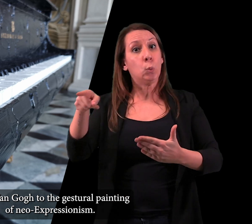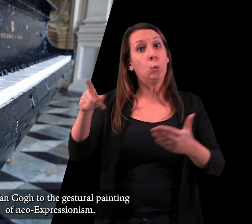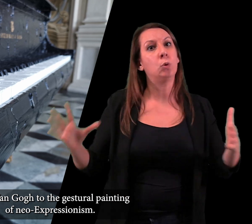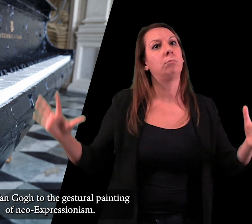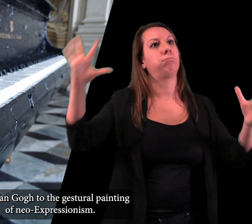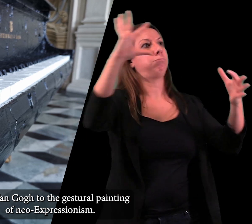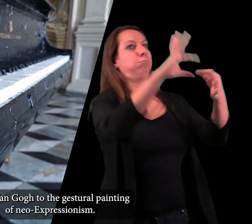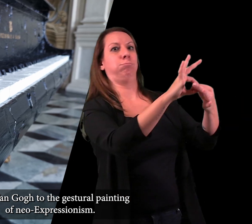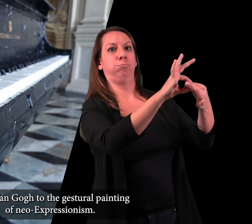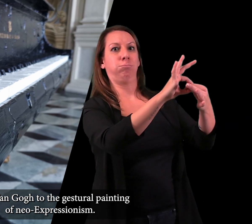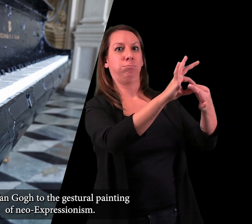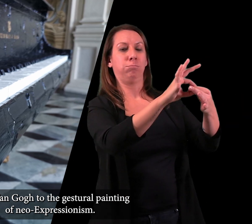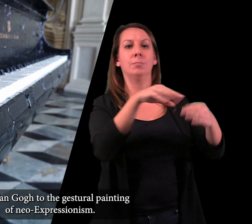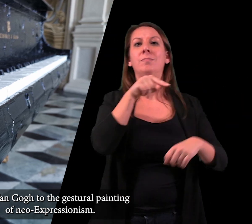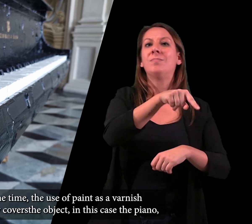-Expressionism